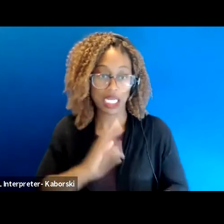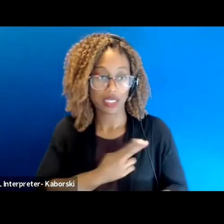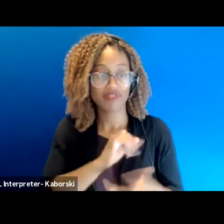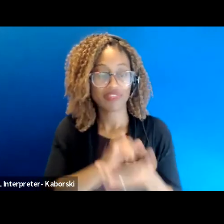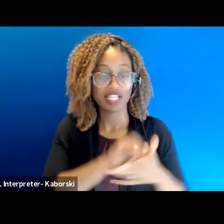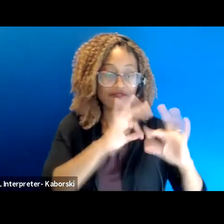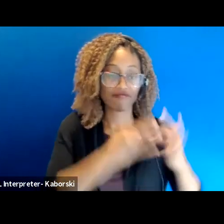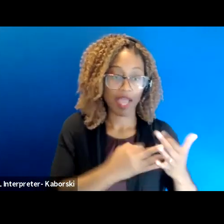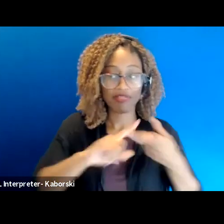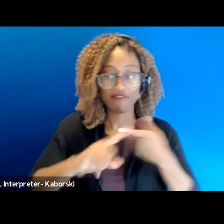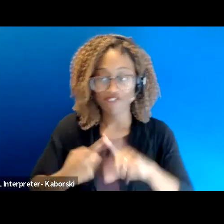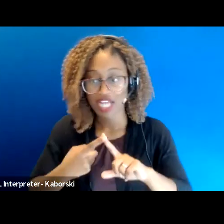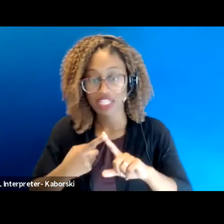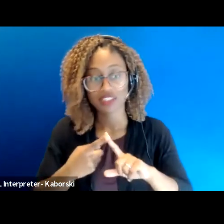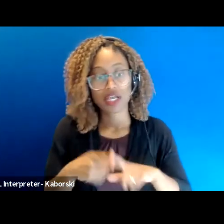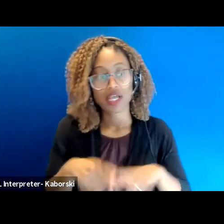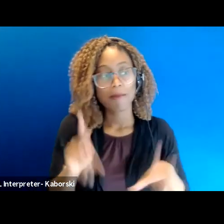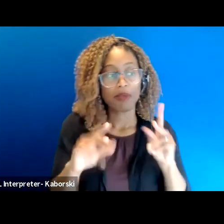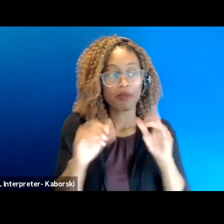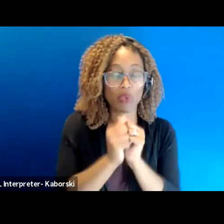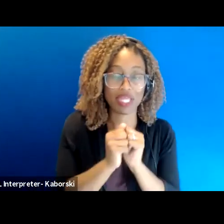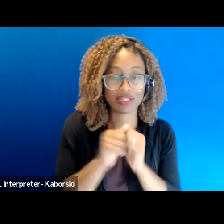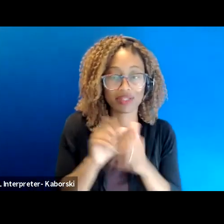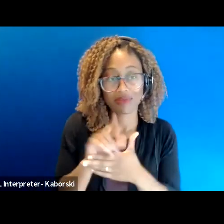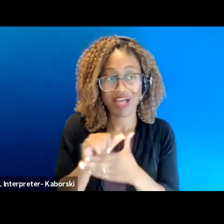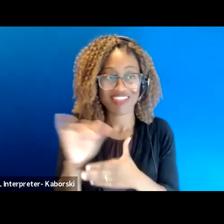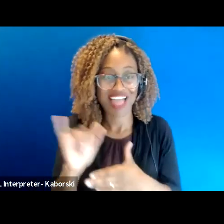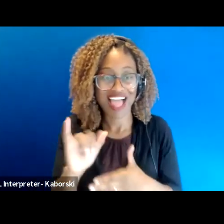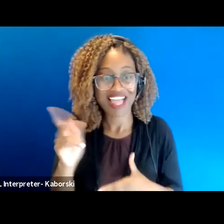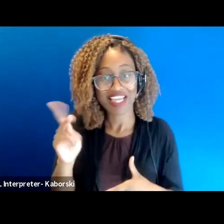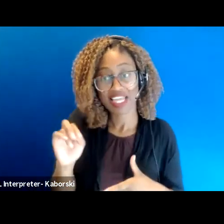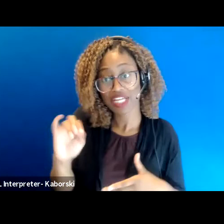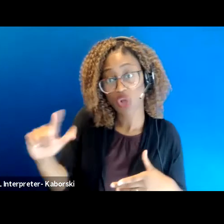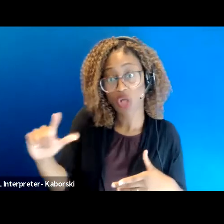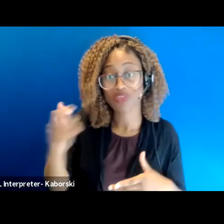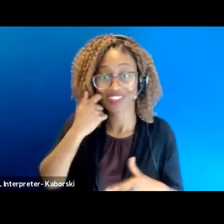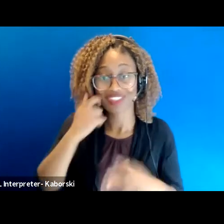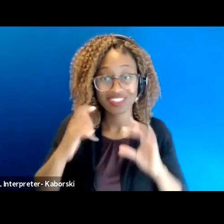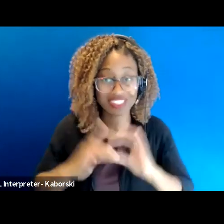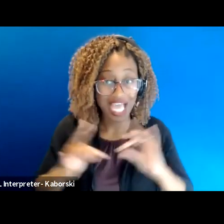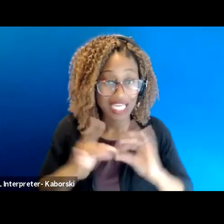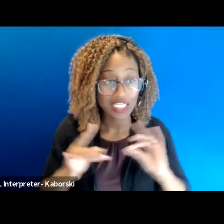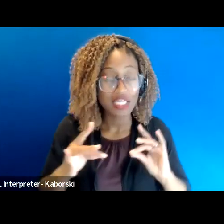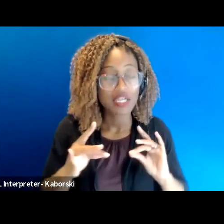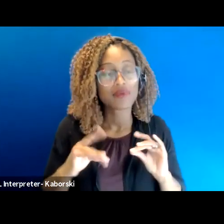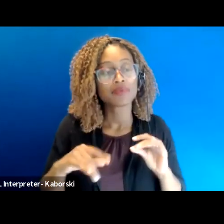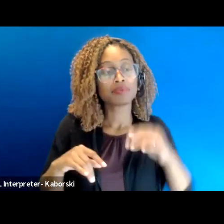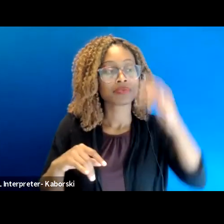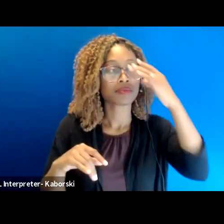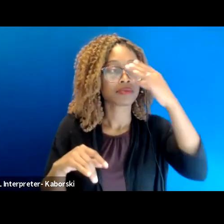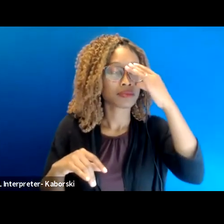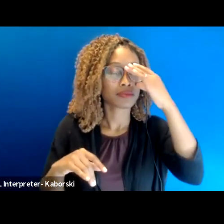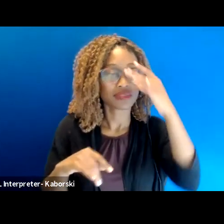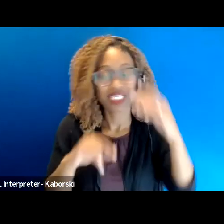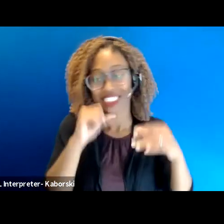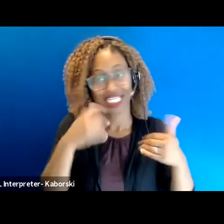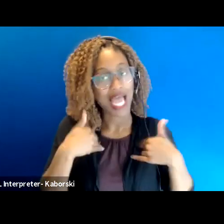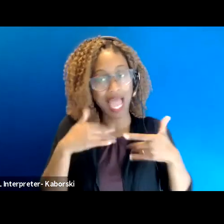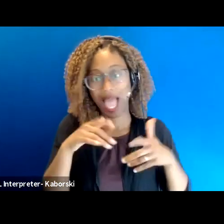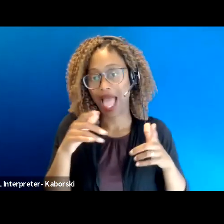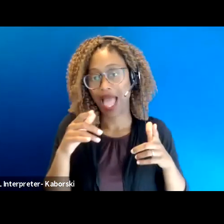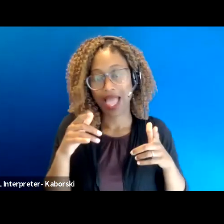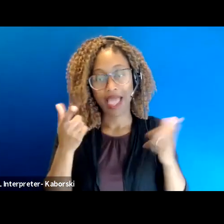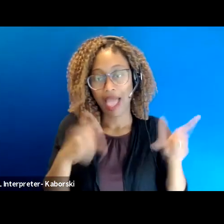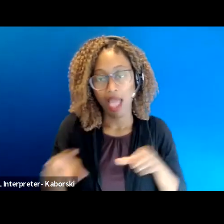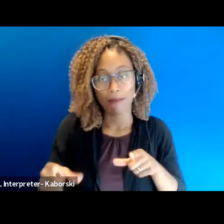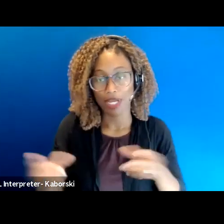and friends of people with disabilities. And like Kendall had said, it didn't happen overnight.